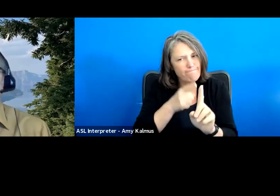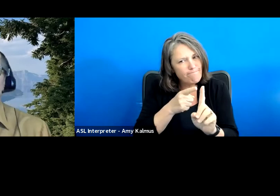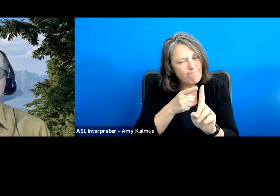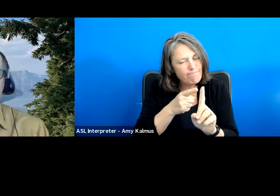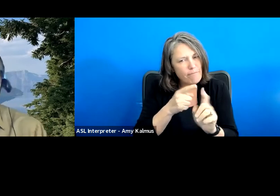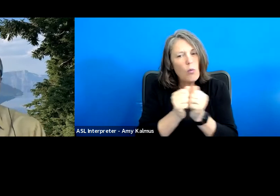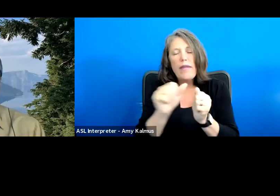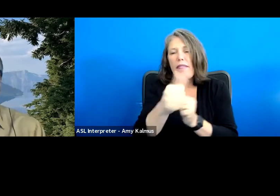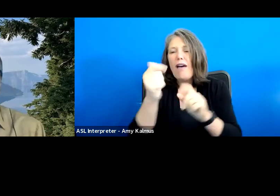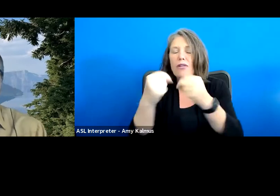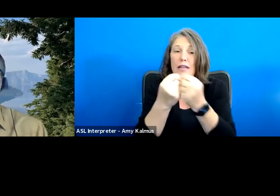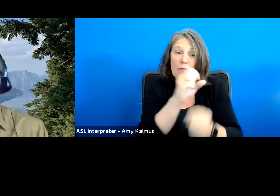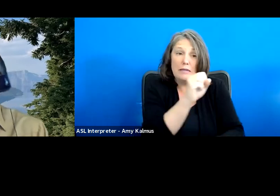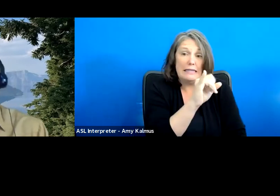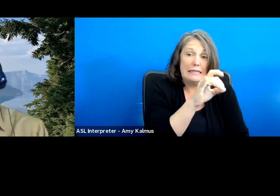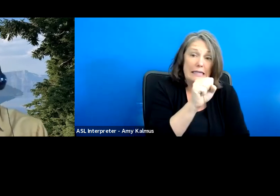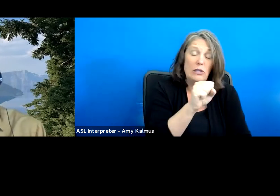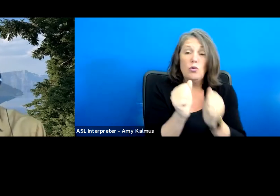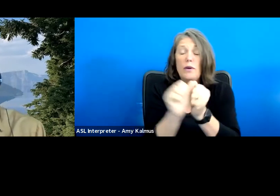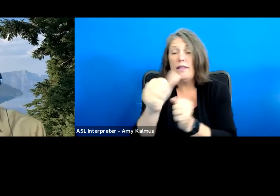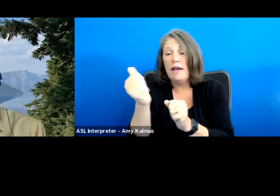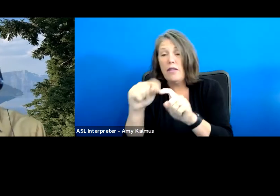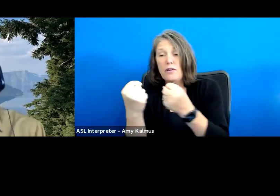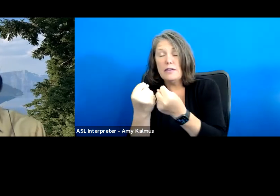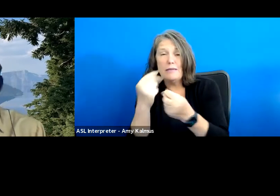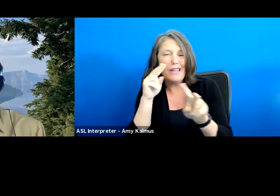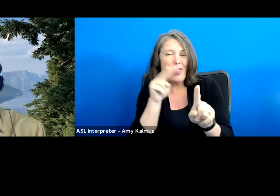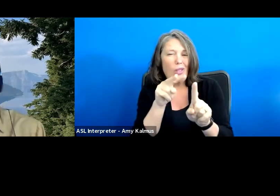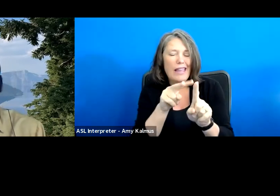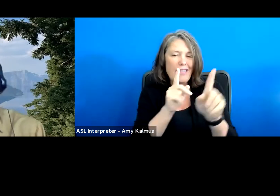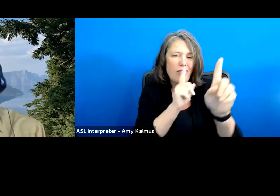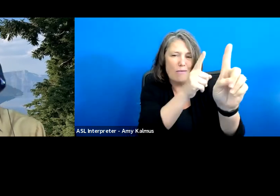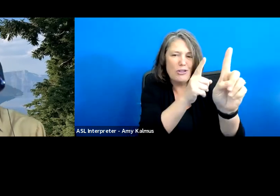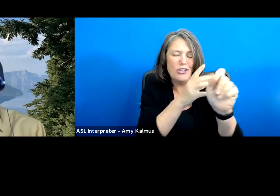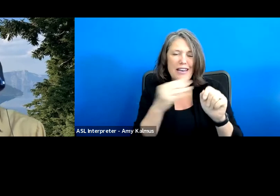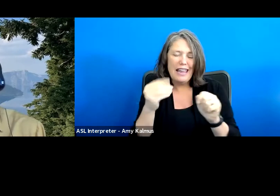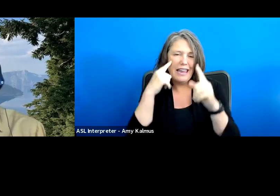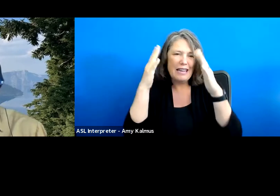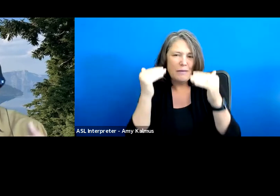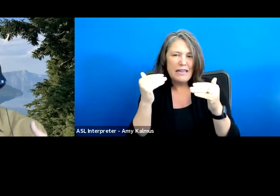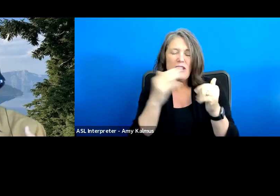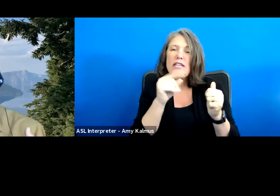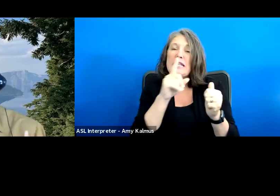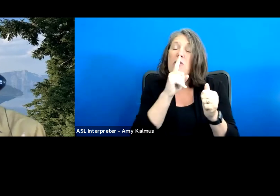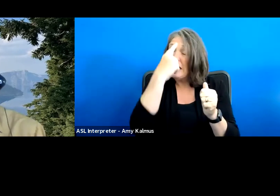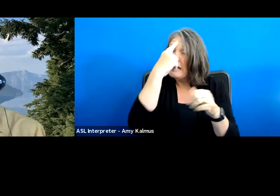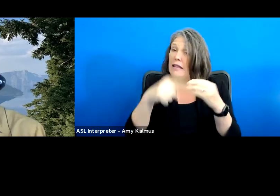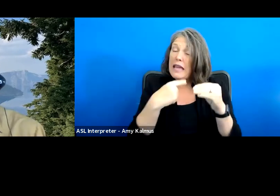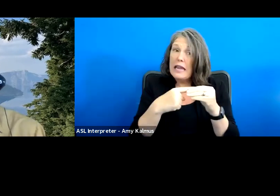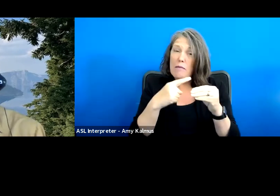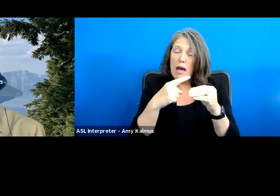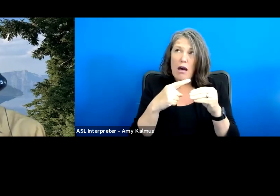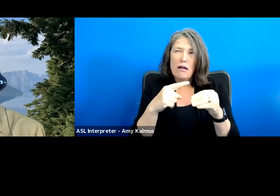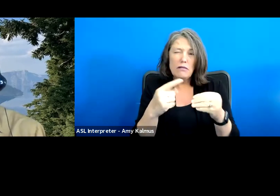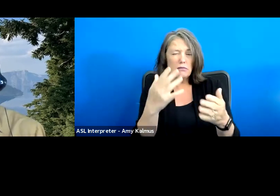teams in looking at their mission and expectations and thinking about those potential challenges that